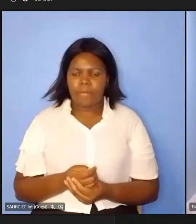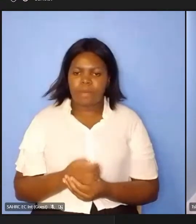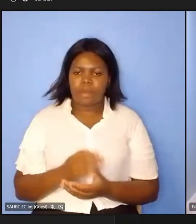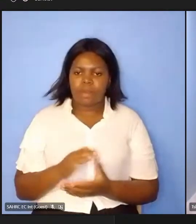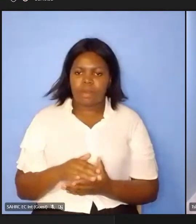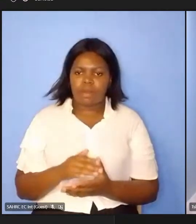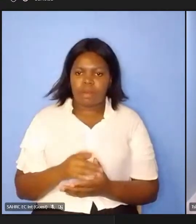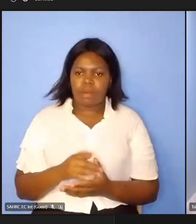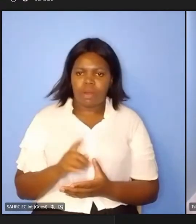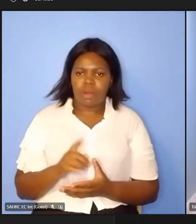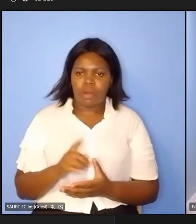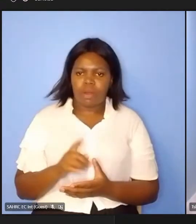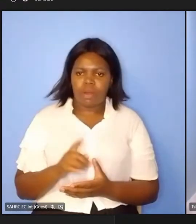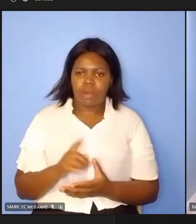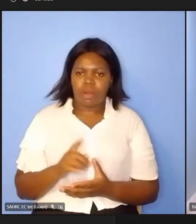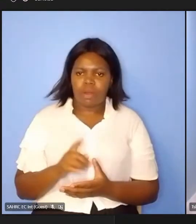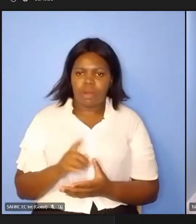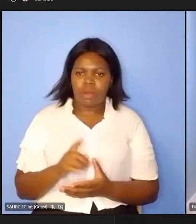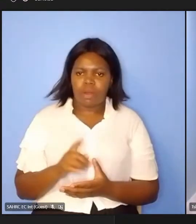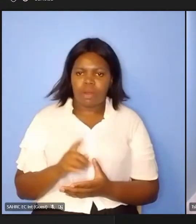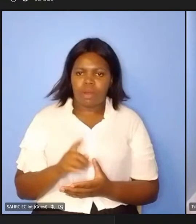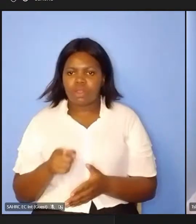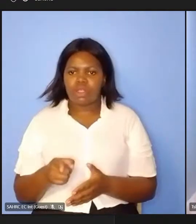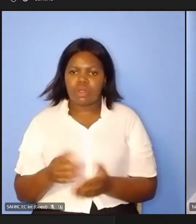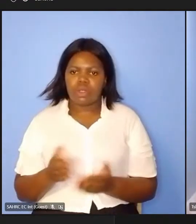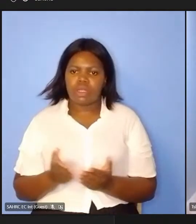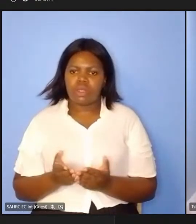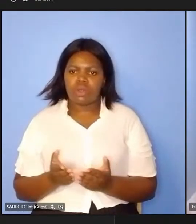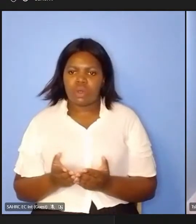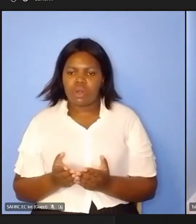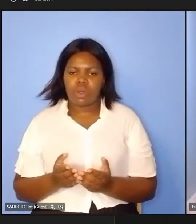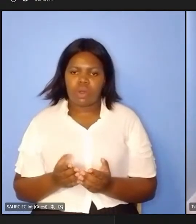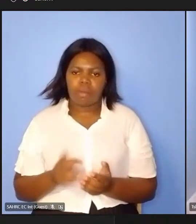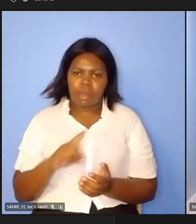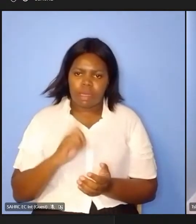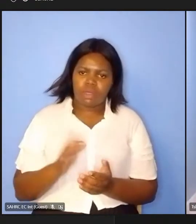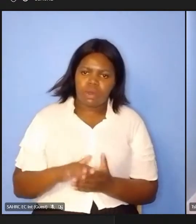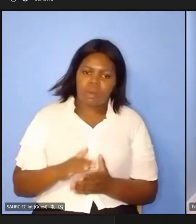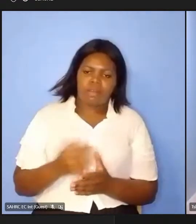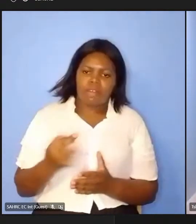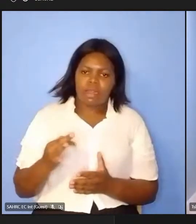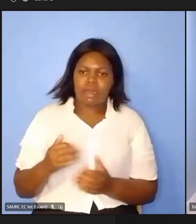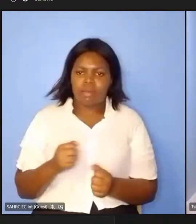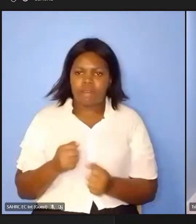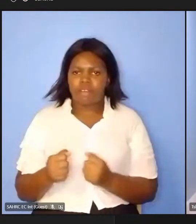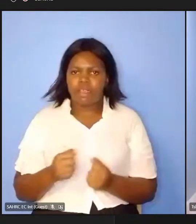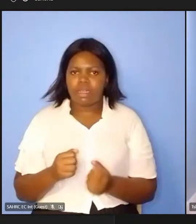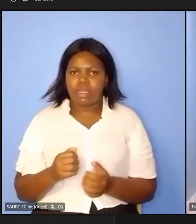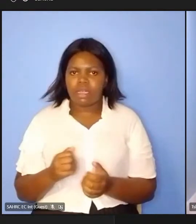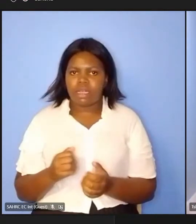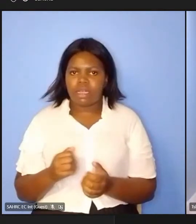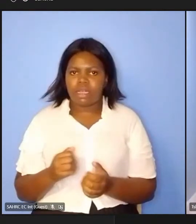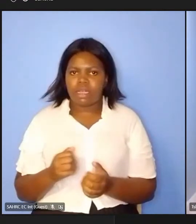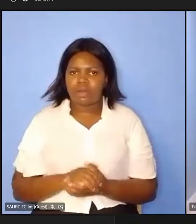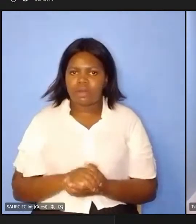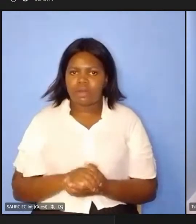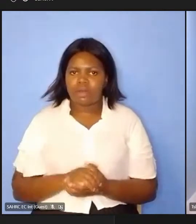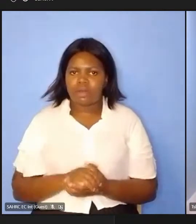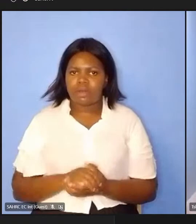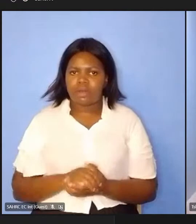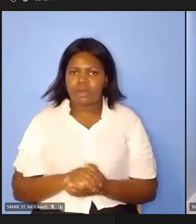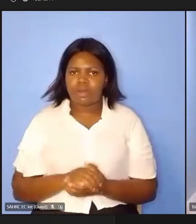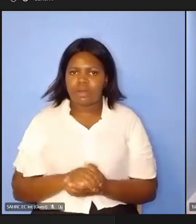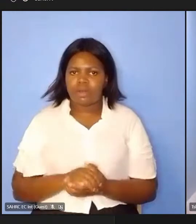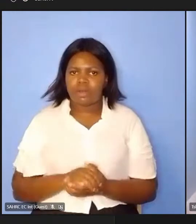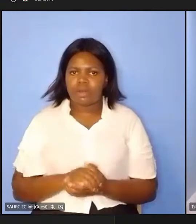focus on access to education, but now they need to fight about, whether they wear a skirt or pants, and it affects